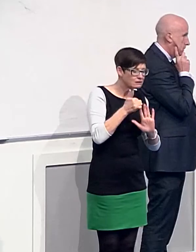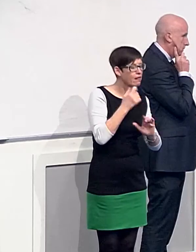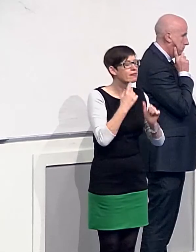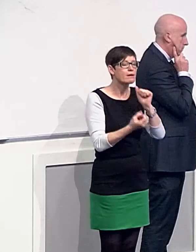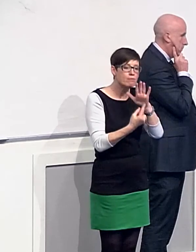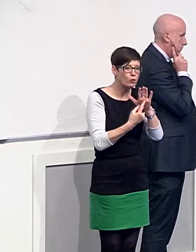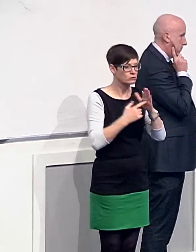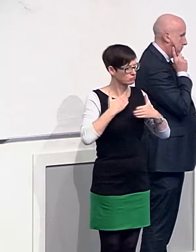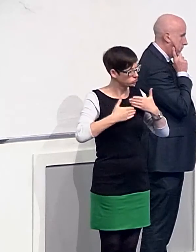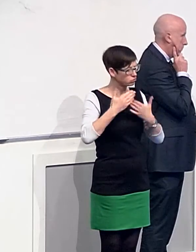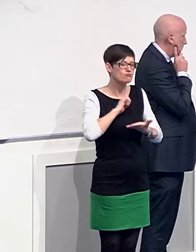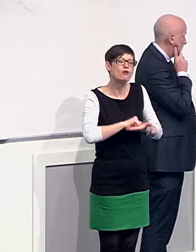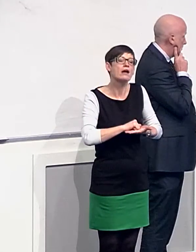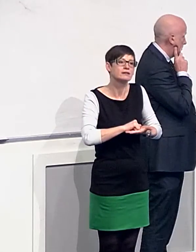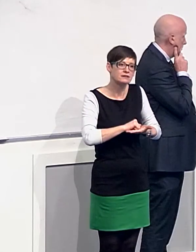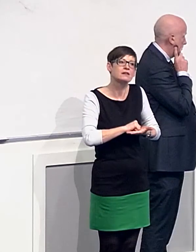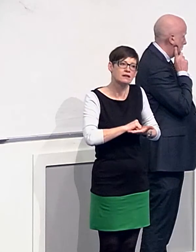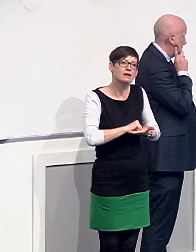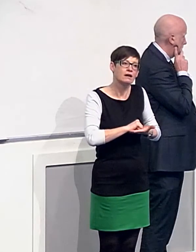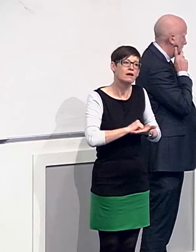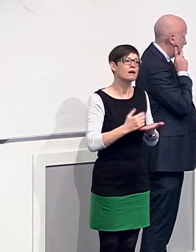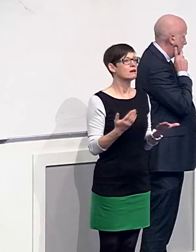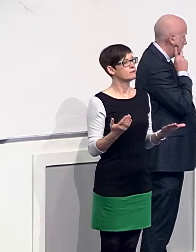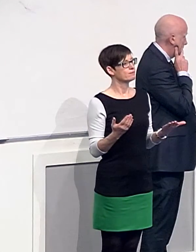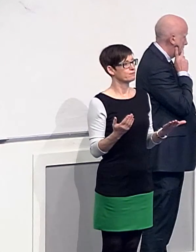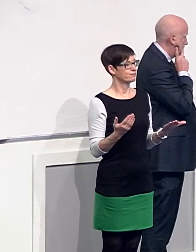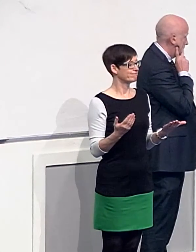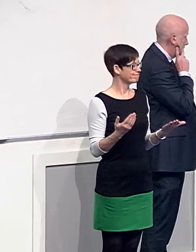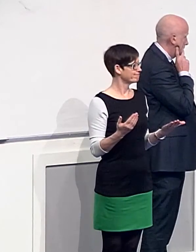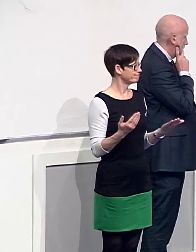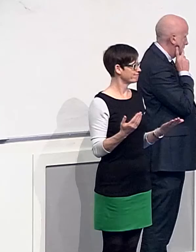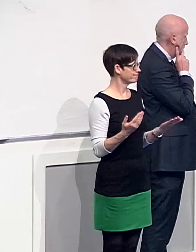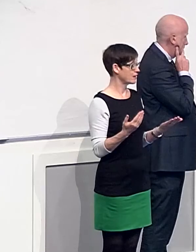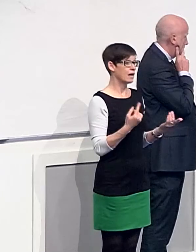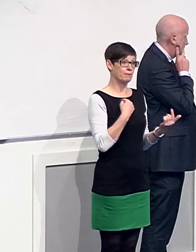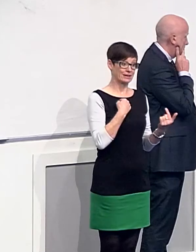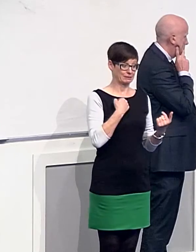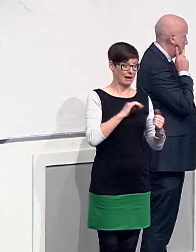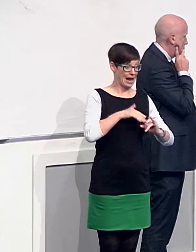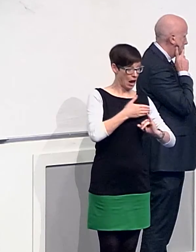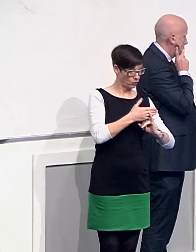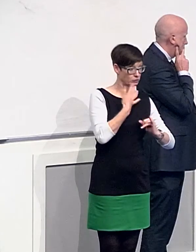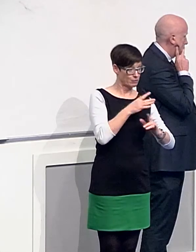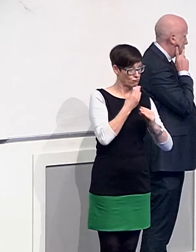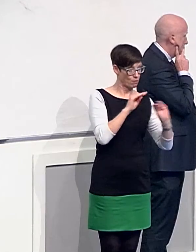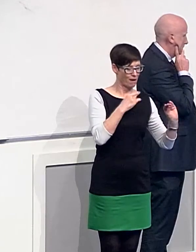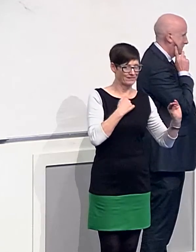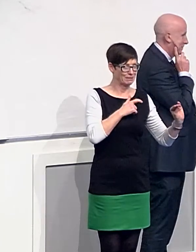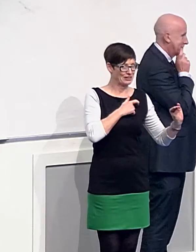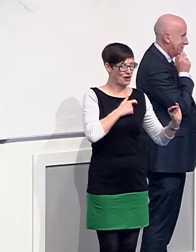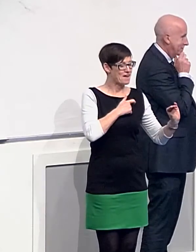of doing this right, because as somebody whose outcomes have been reported on, I feel a degree of